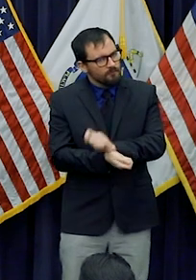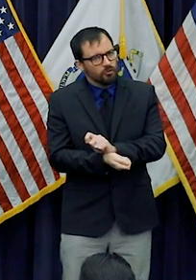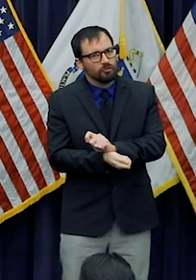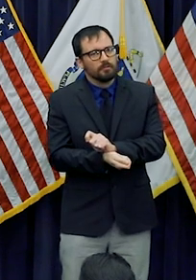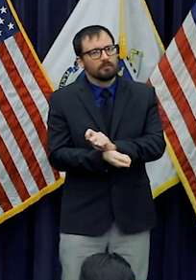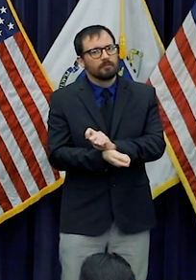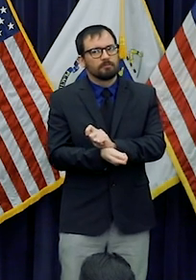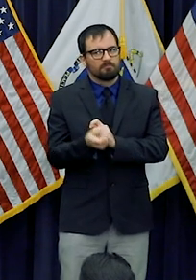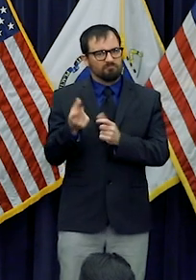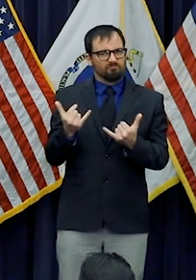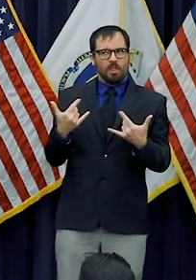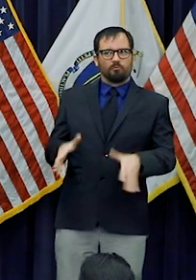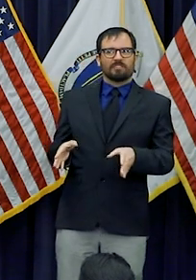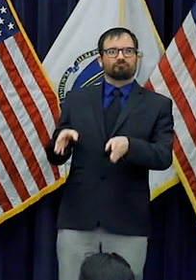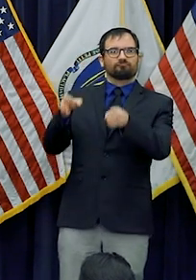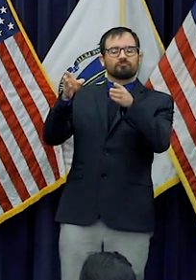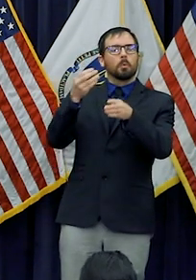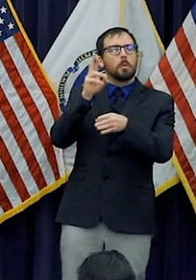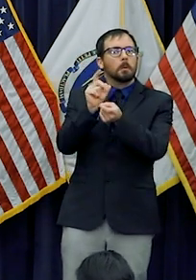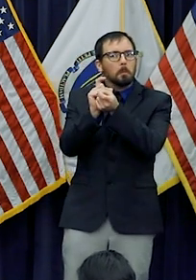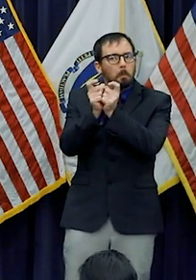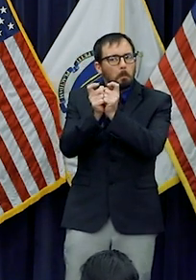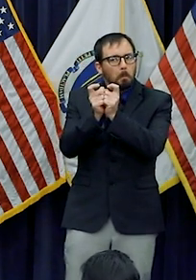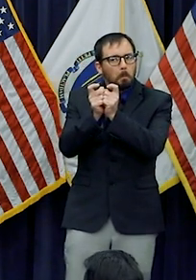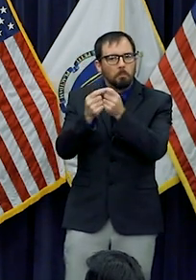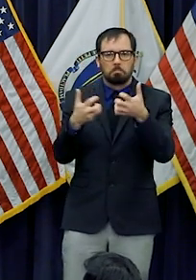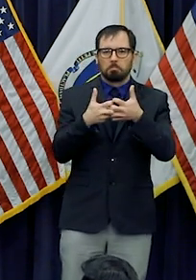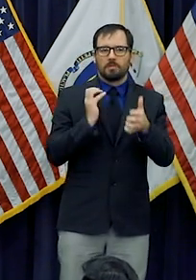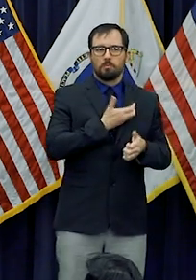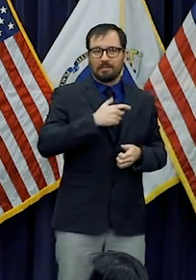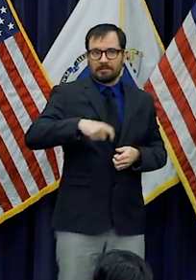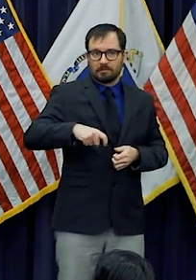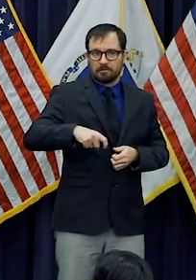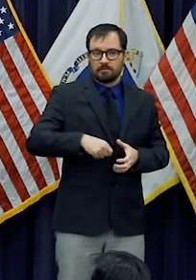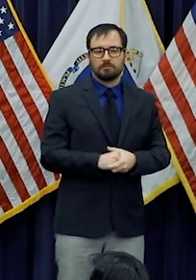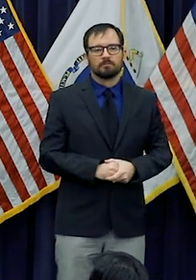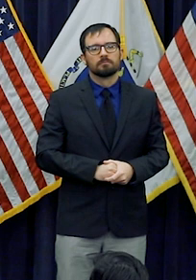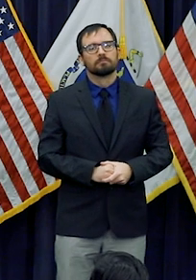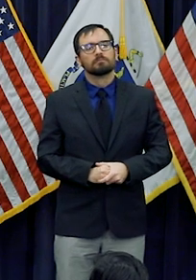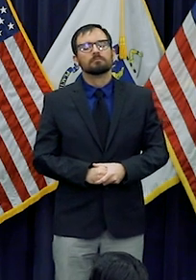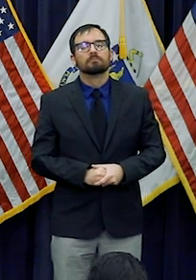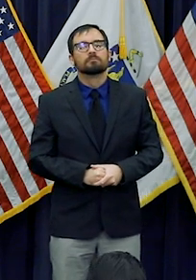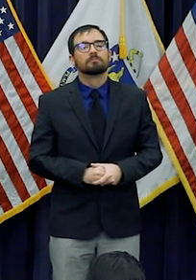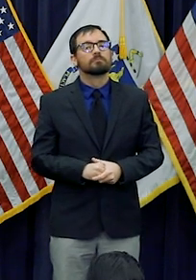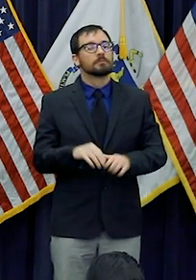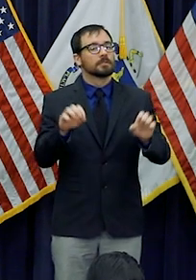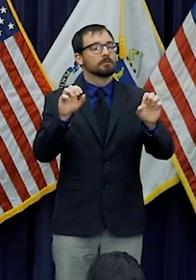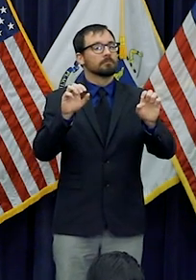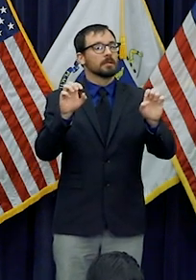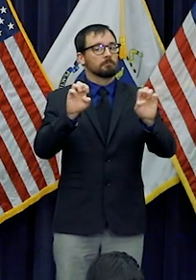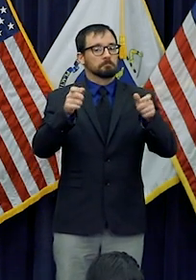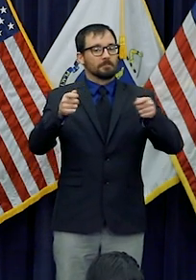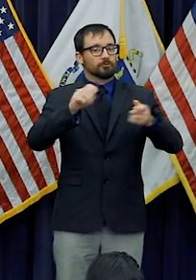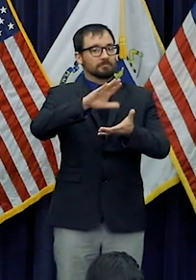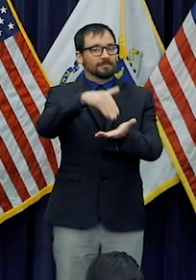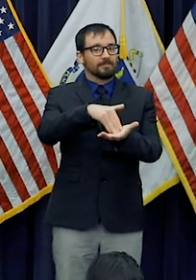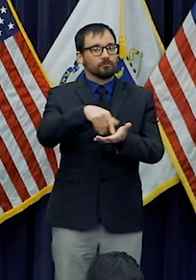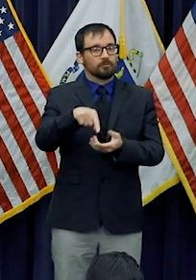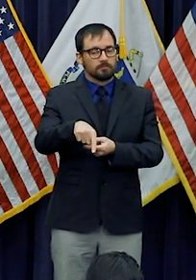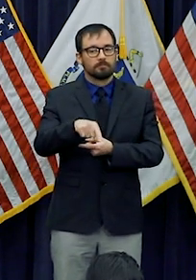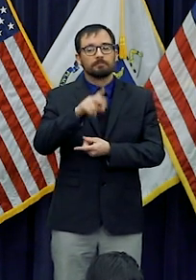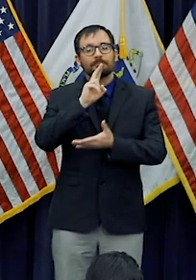virus. Our command center, led by Secretary Mary Lou Sutters, has been in constant communication with the hospital